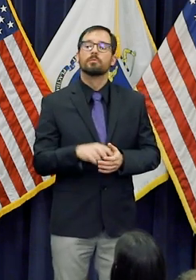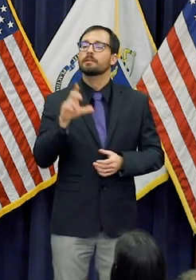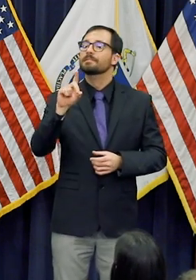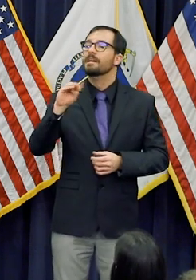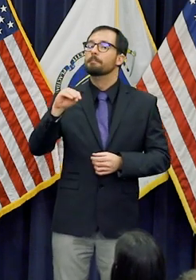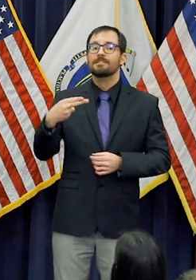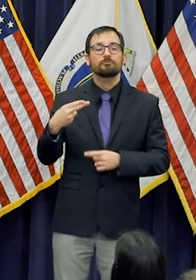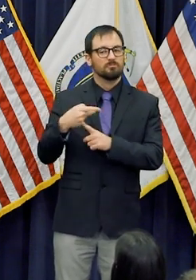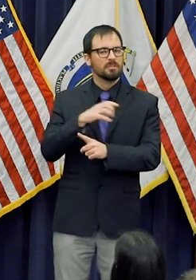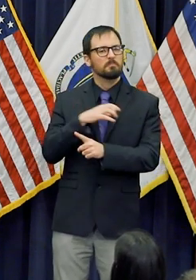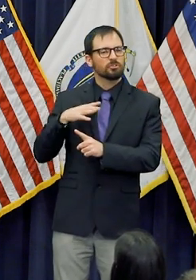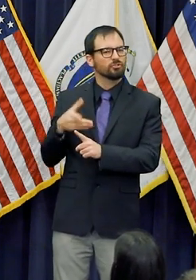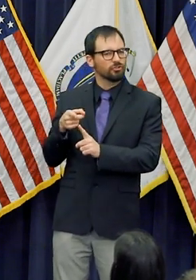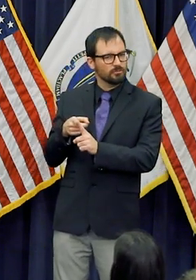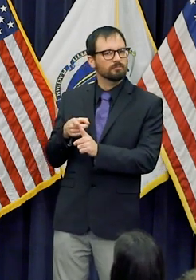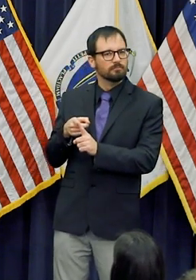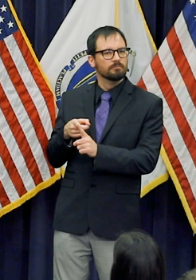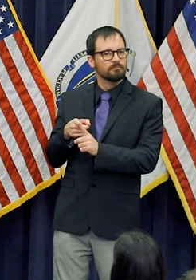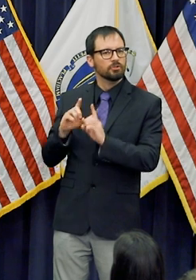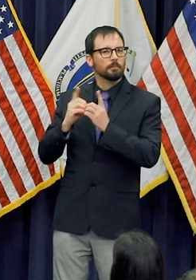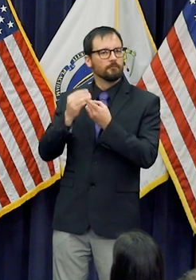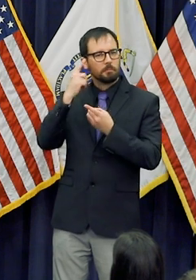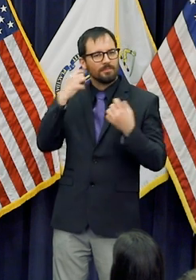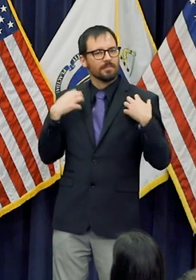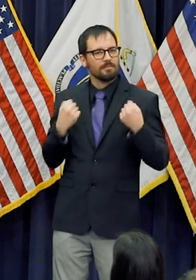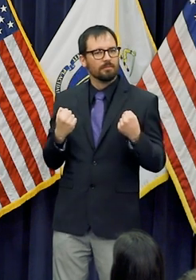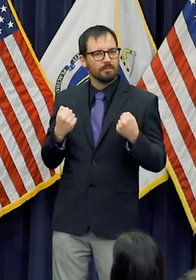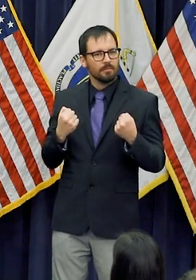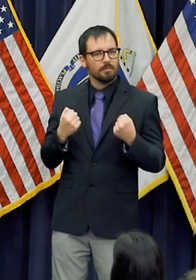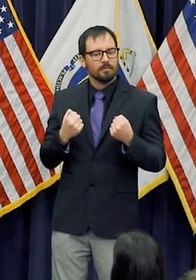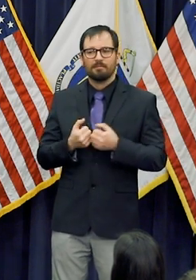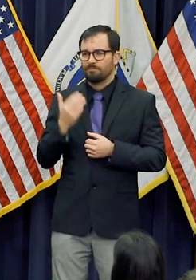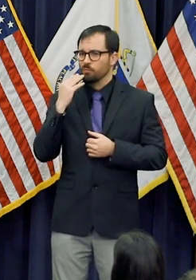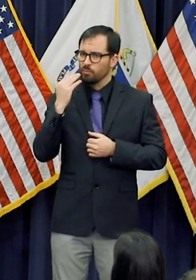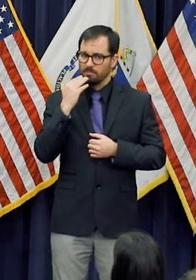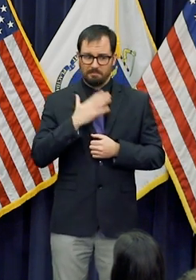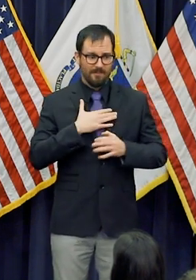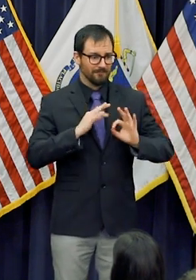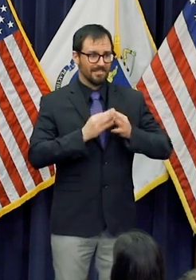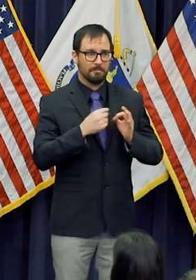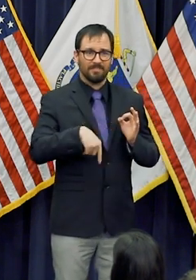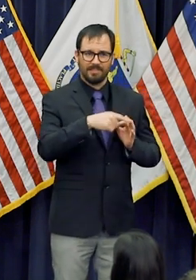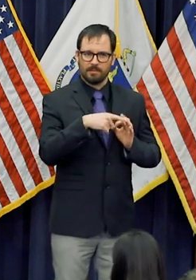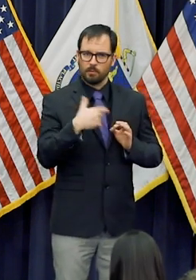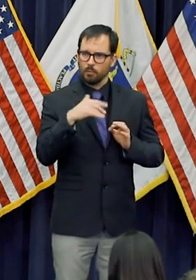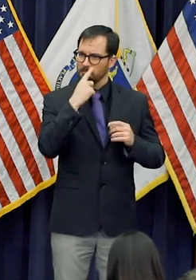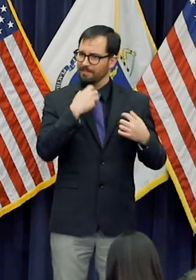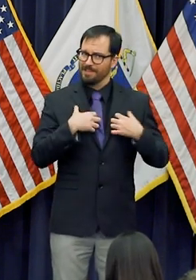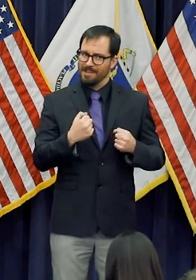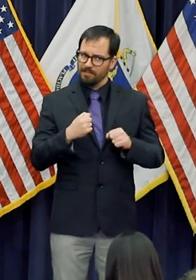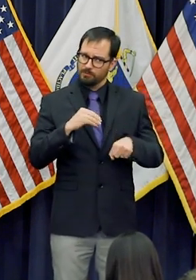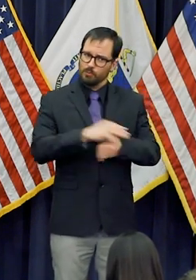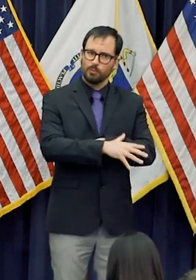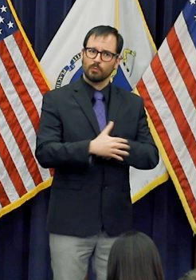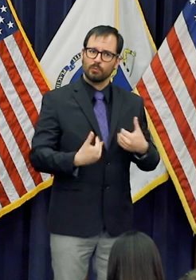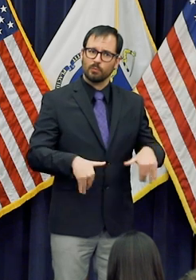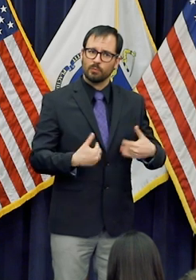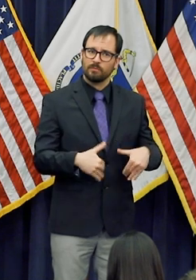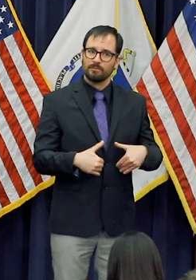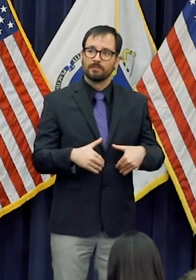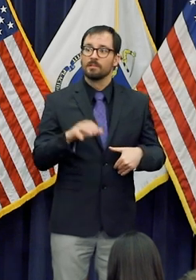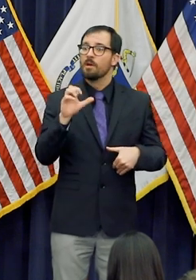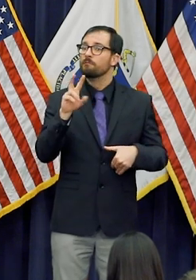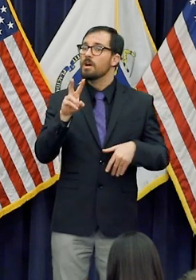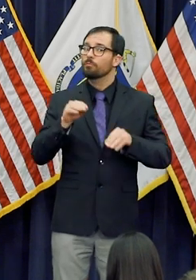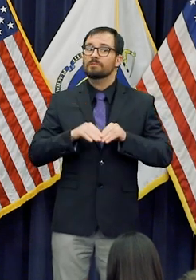has affected my own family, we know that the outbreak of COVID-19 is creating anxiety and stress.